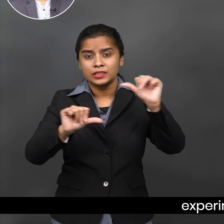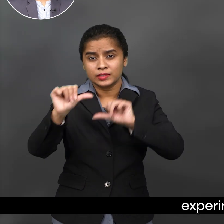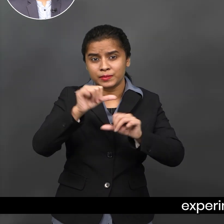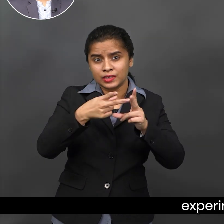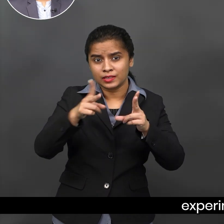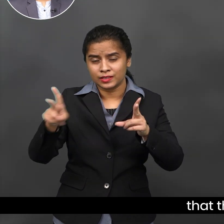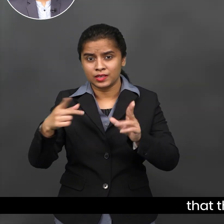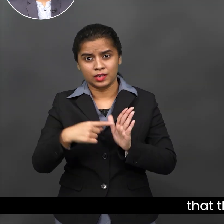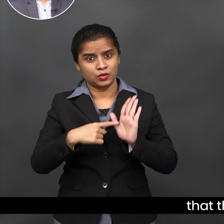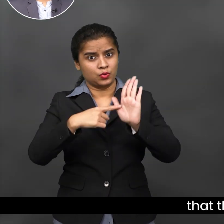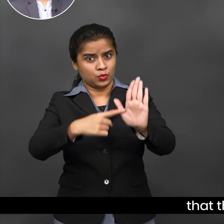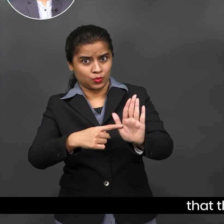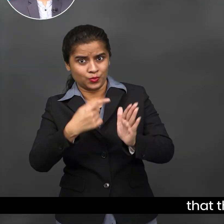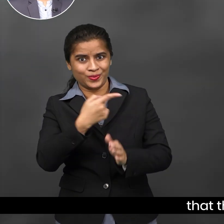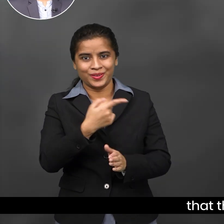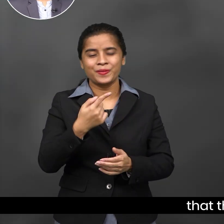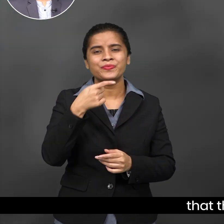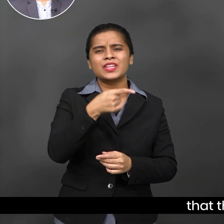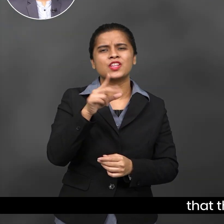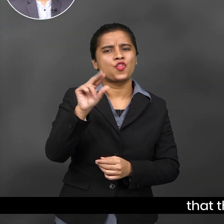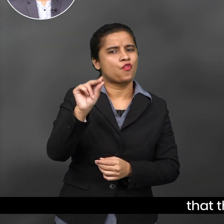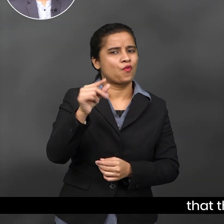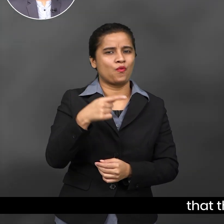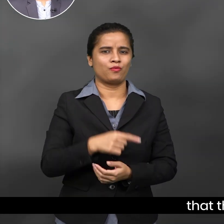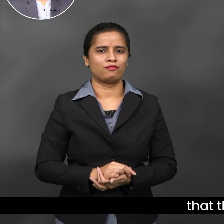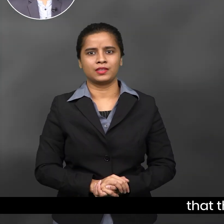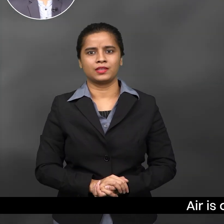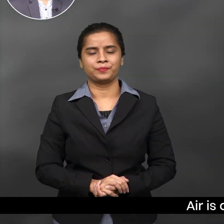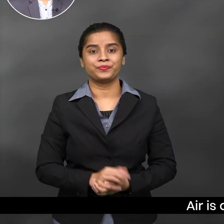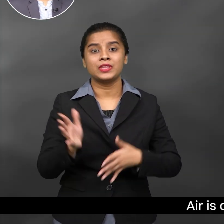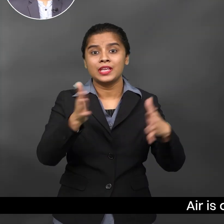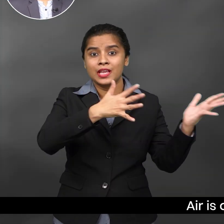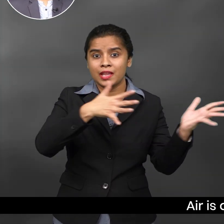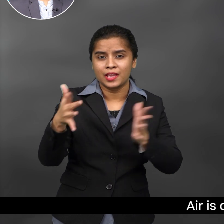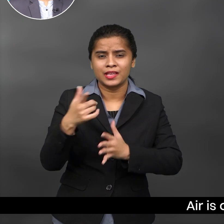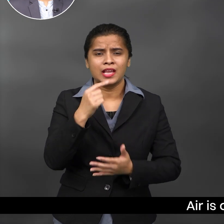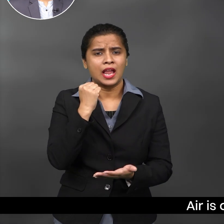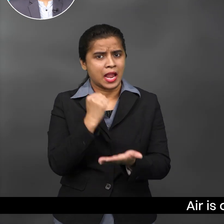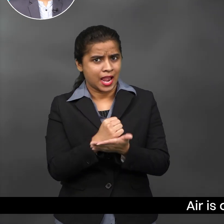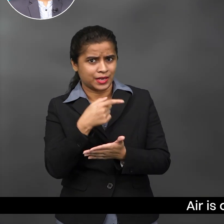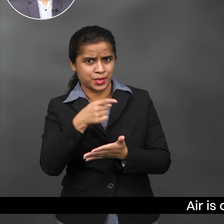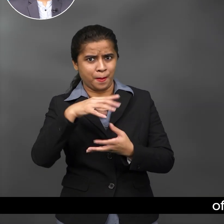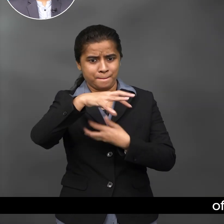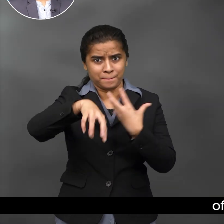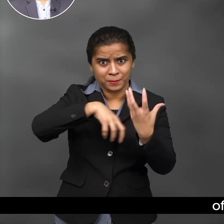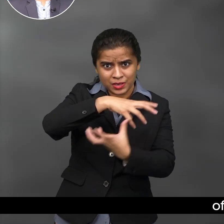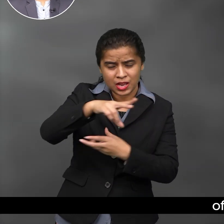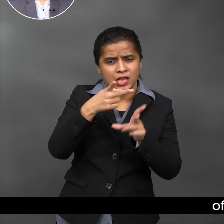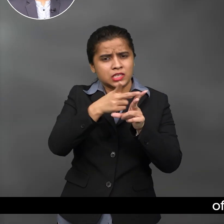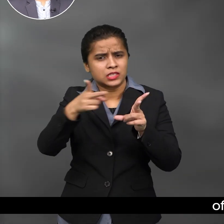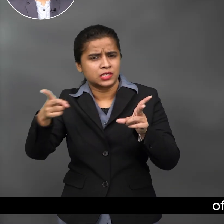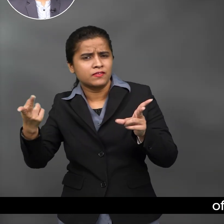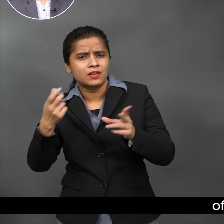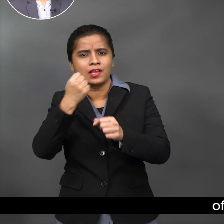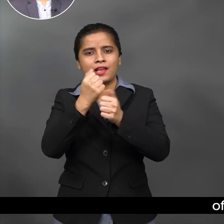experiments have shown that this is not the case. Air is actually a mixture of